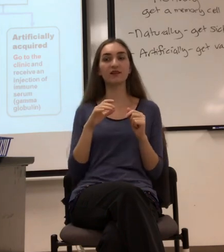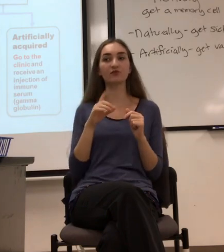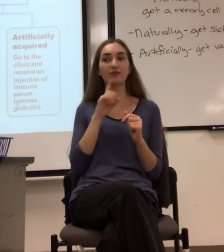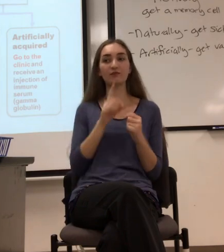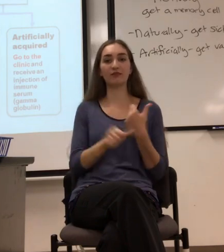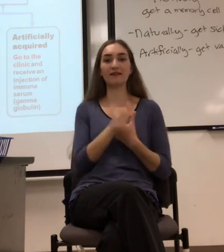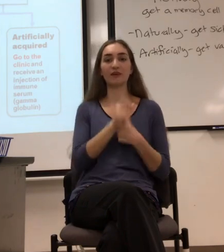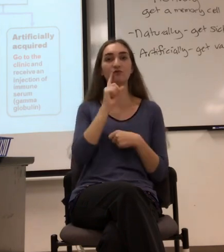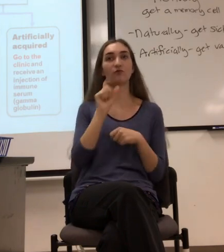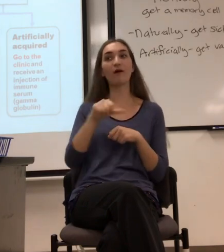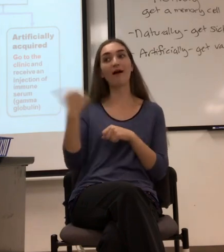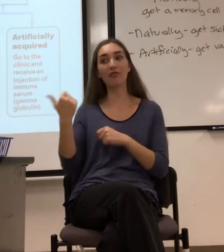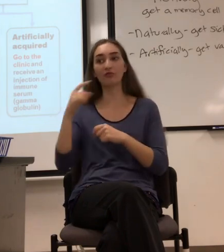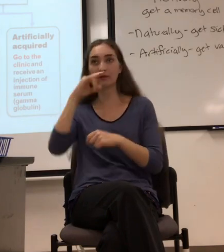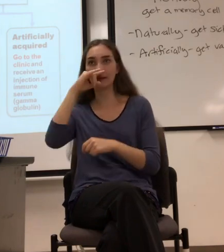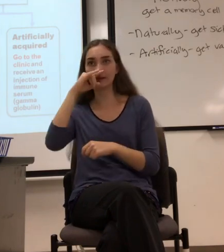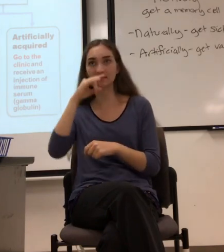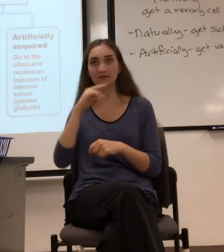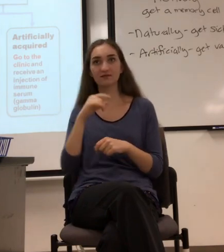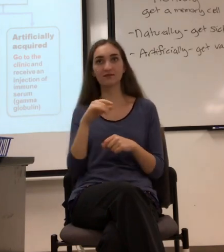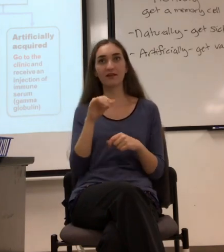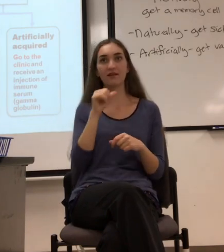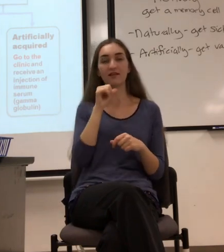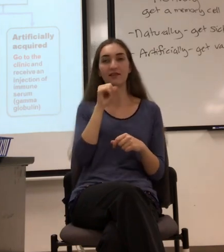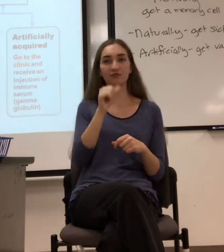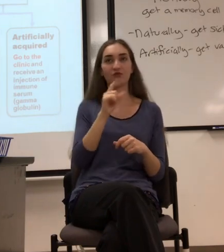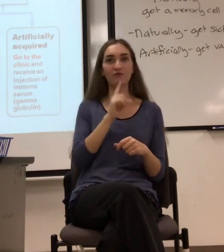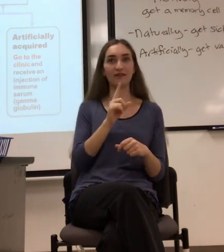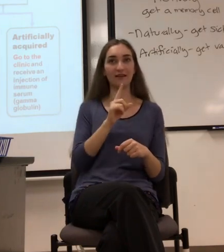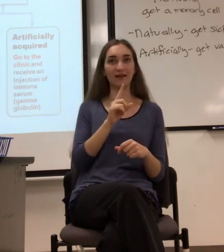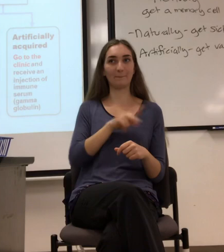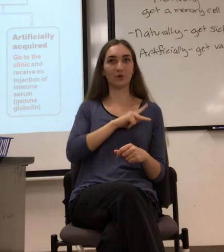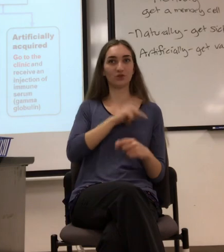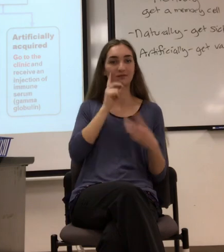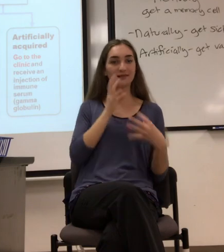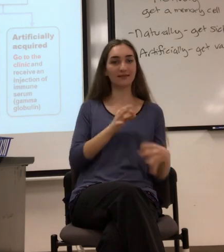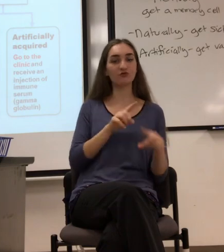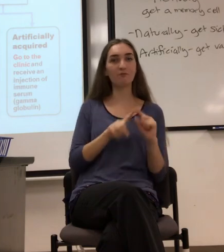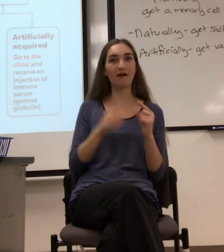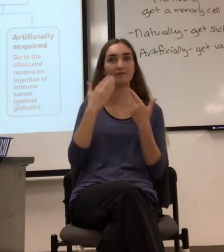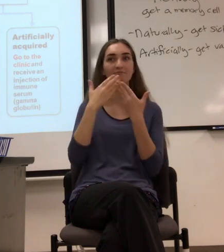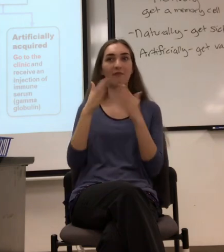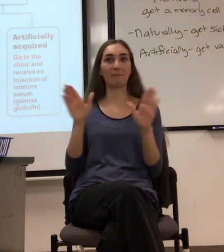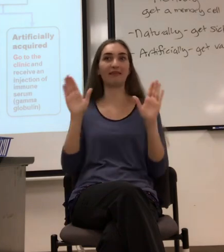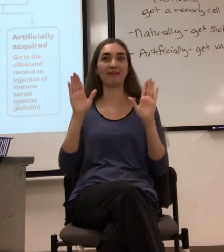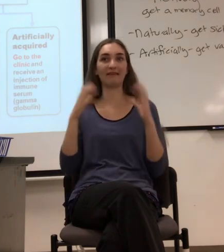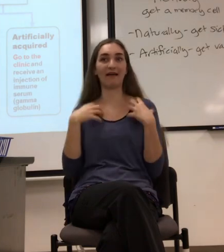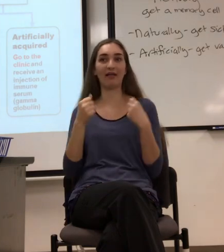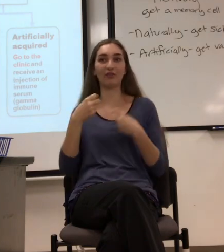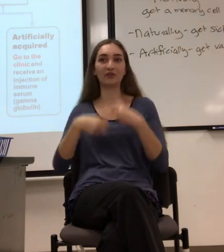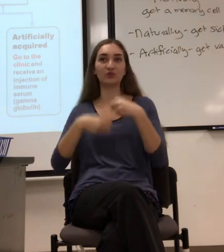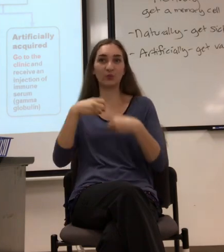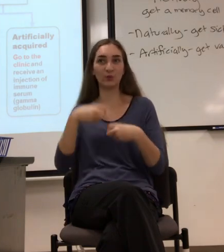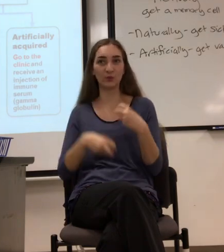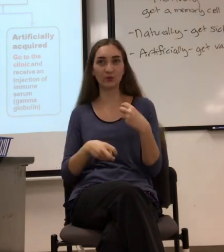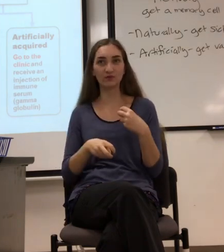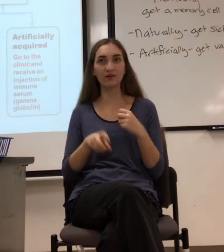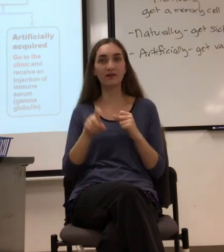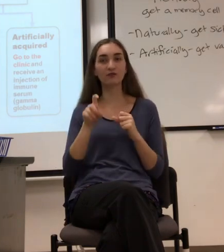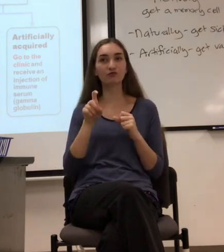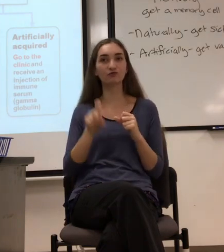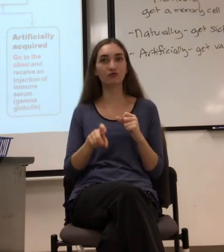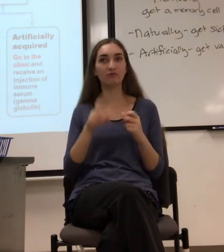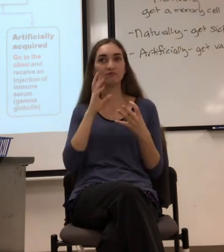not a personal decision. And so that's what needs to be considered in vaccination. You should decide to get them every